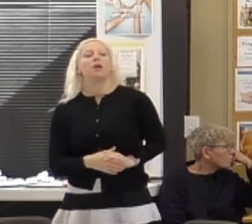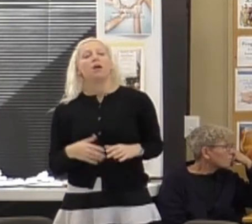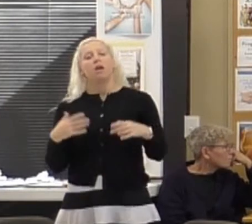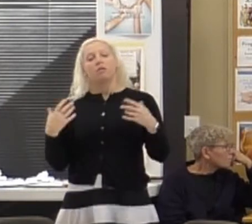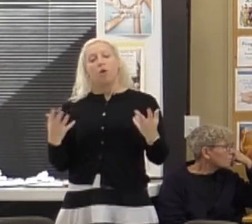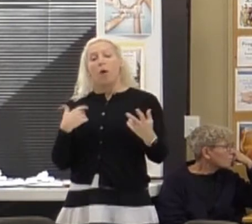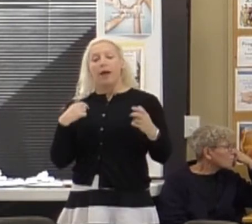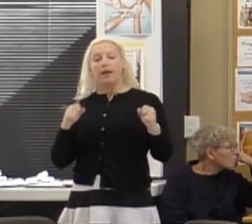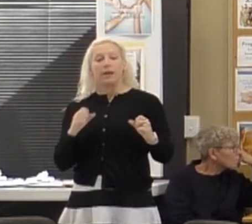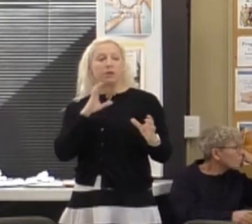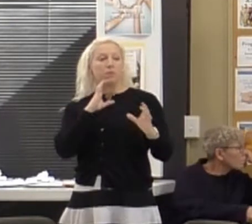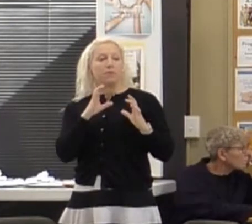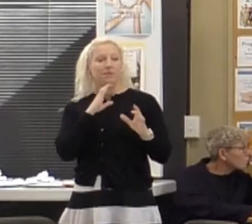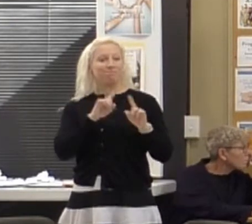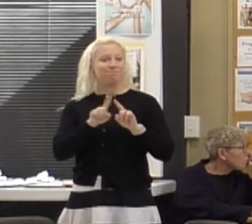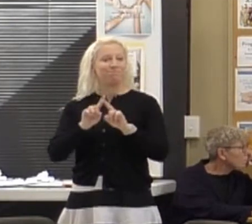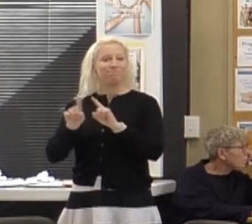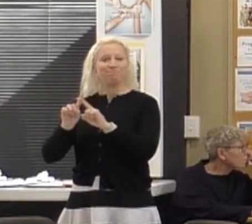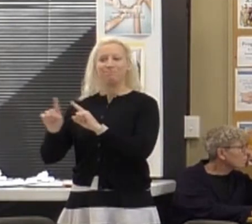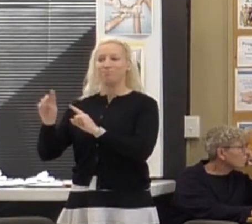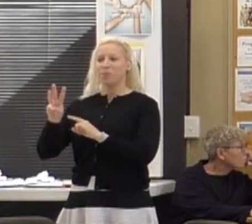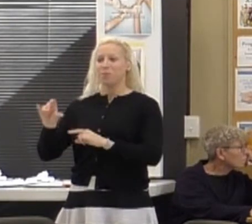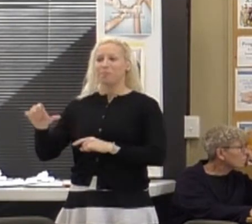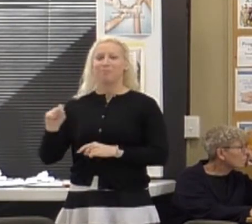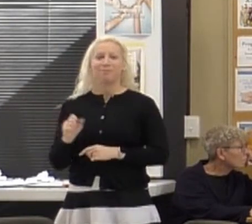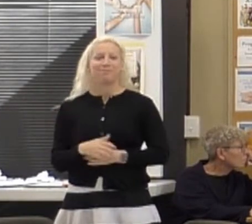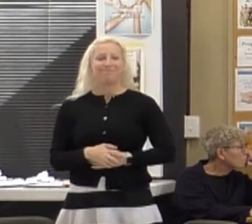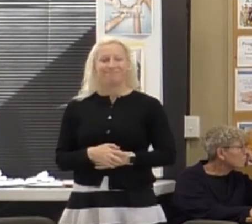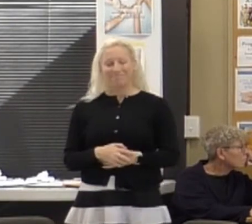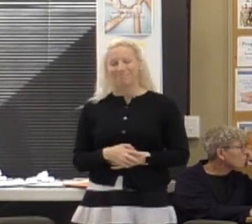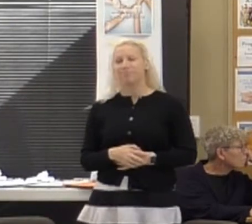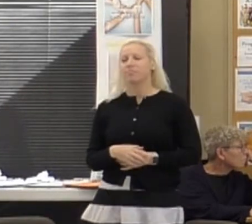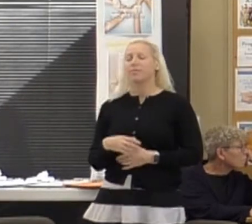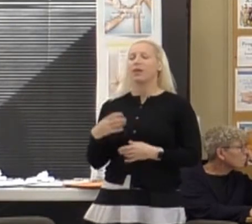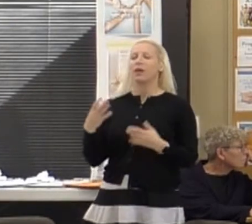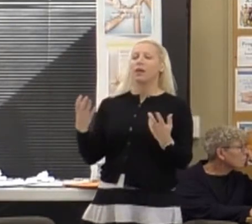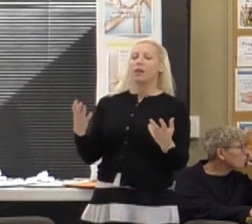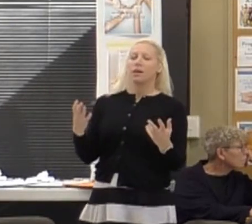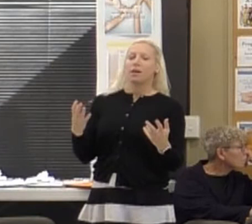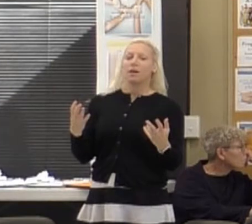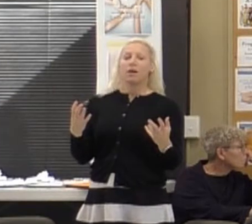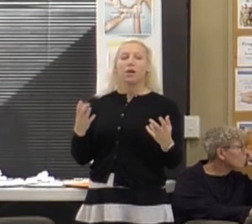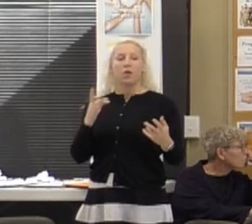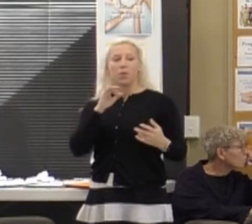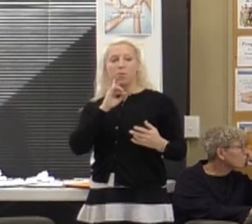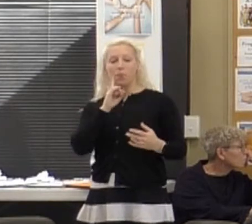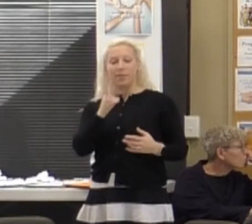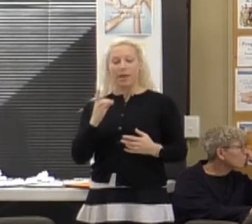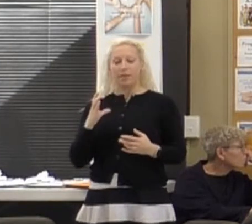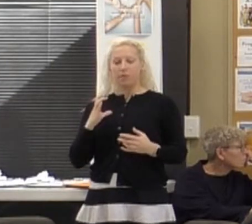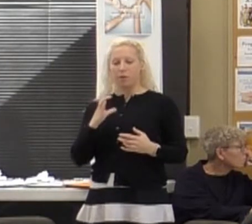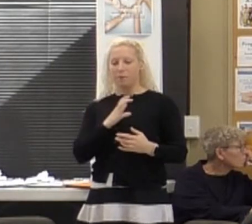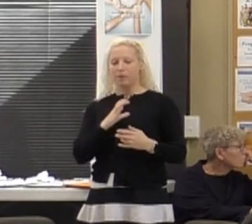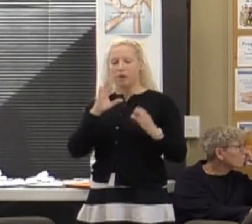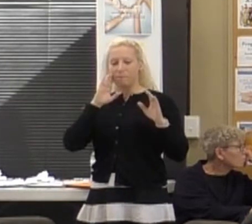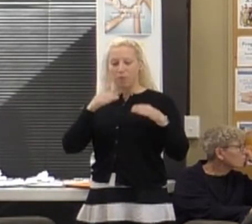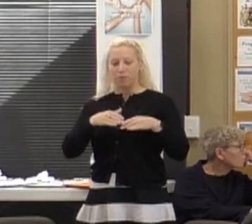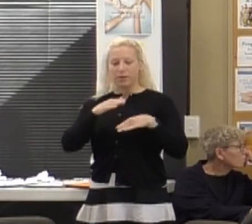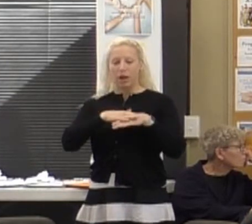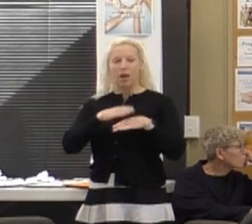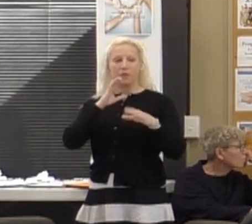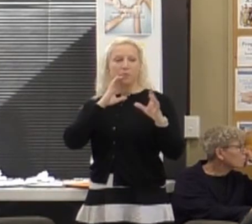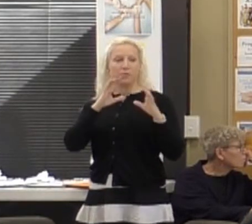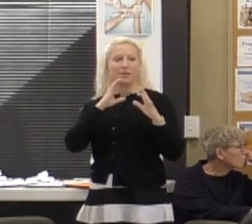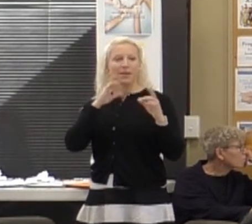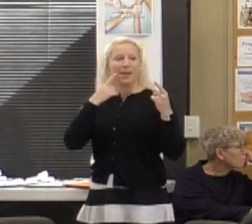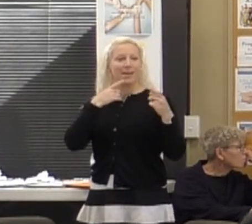language. So, I can communicate with individuals in a variety of different ways.